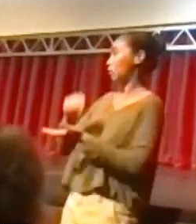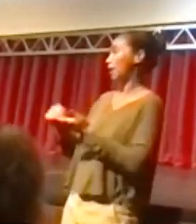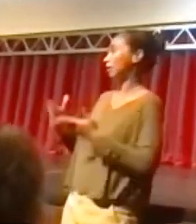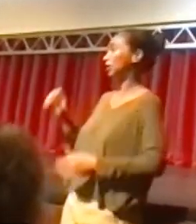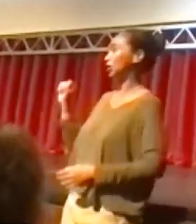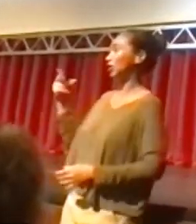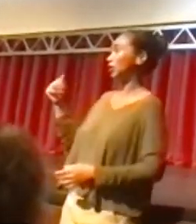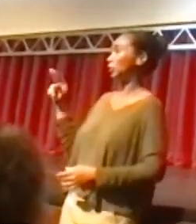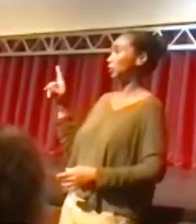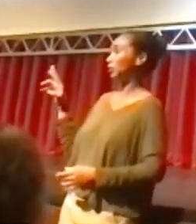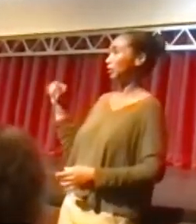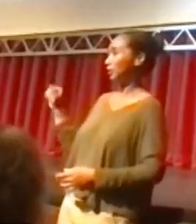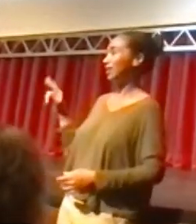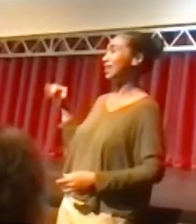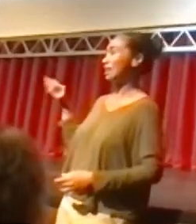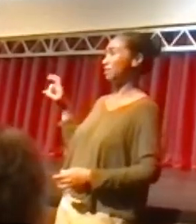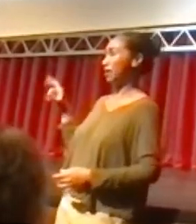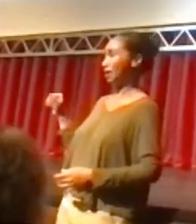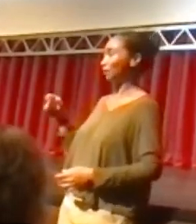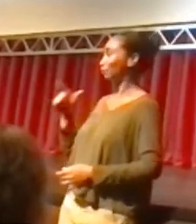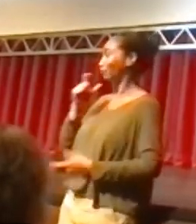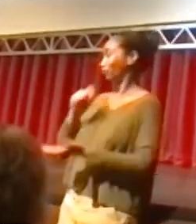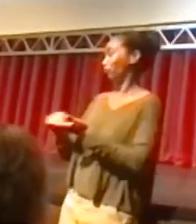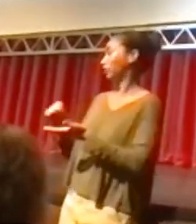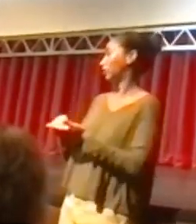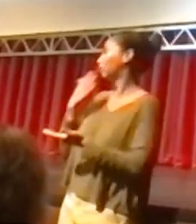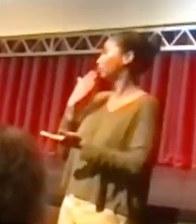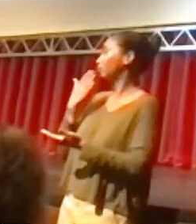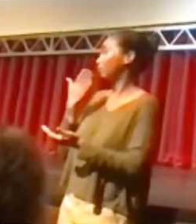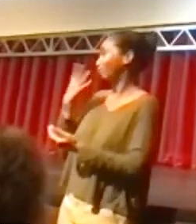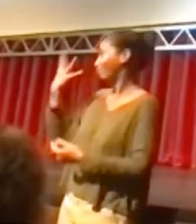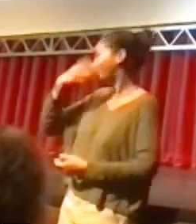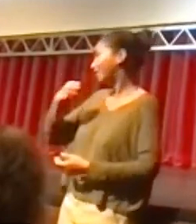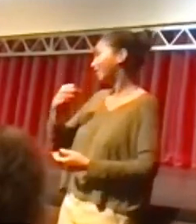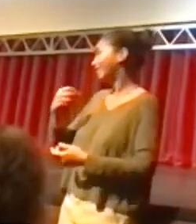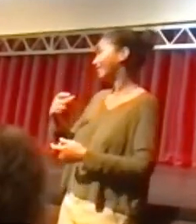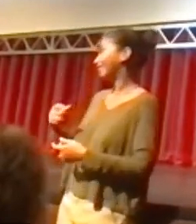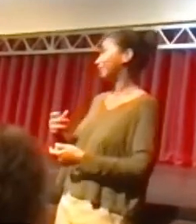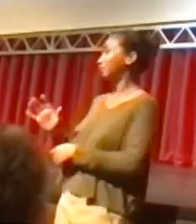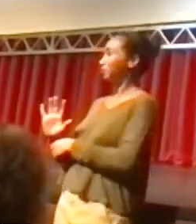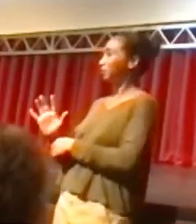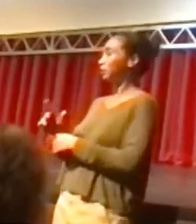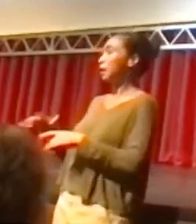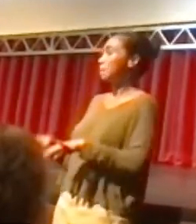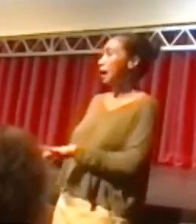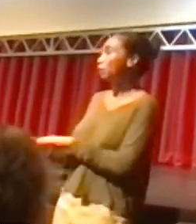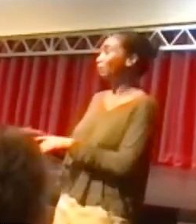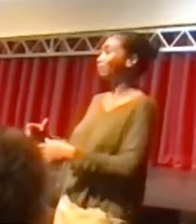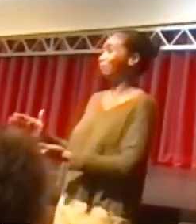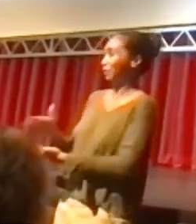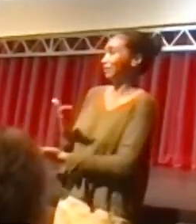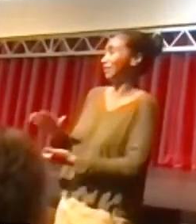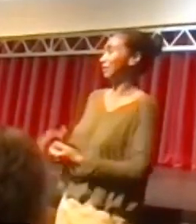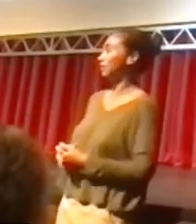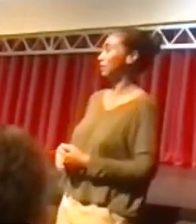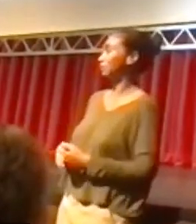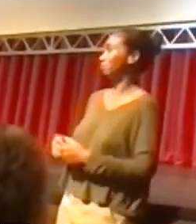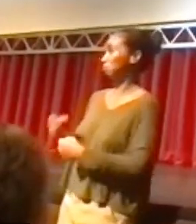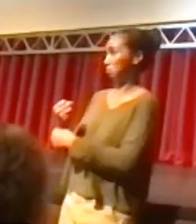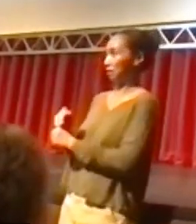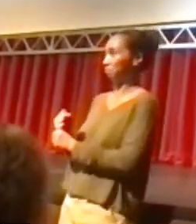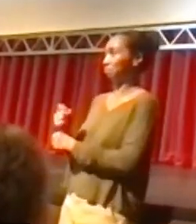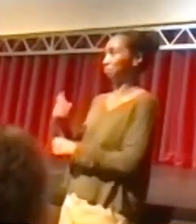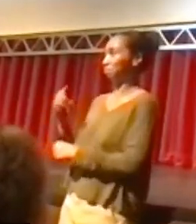Sean Rivera, who's written a beautiful piece based around two piano pieces that he